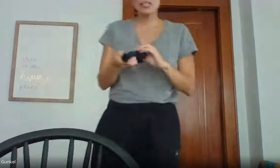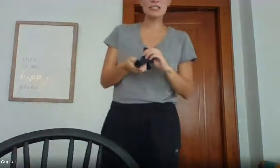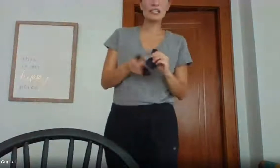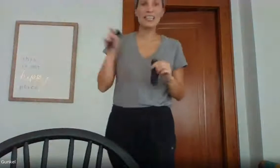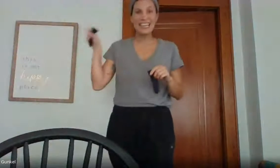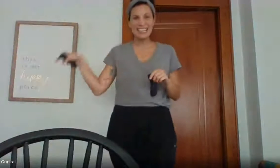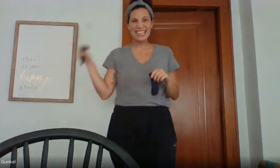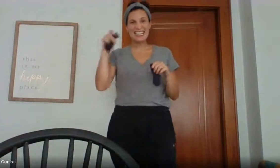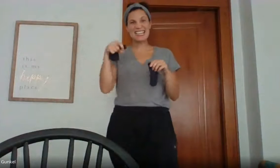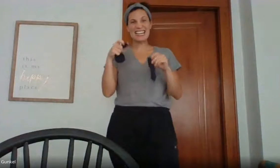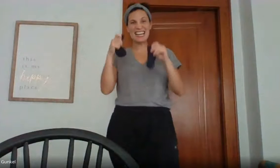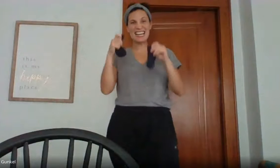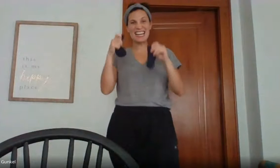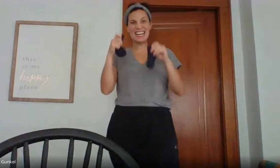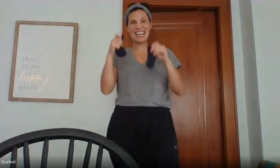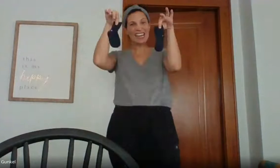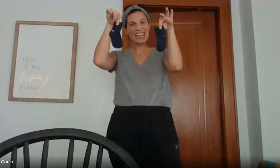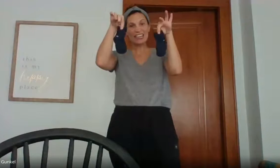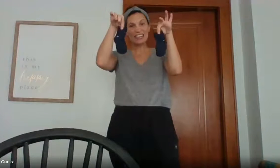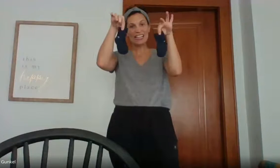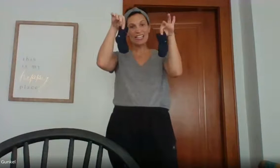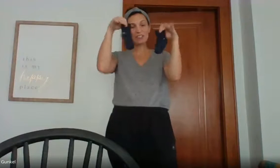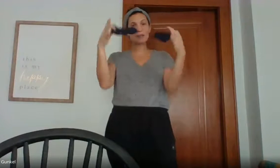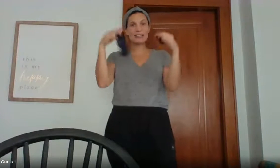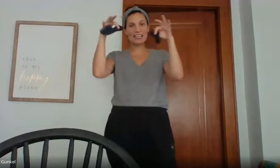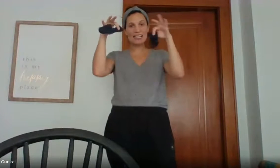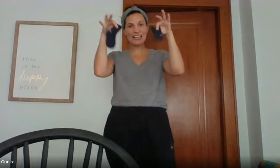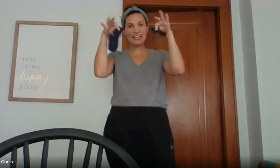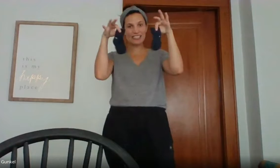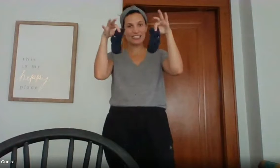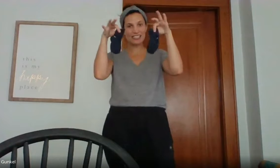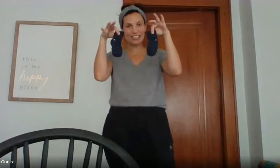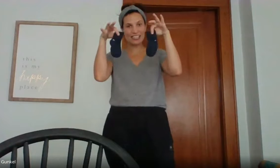And he needed these. What are these?